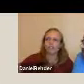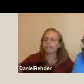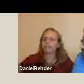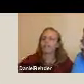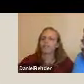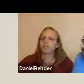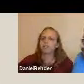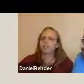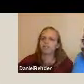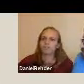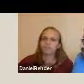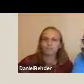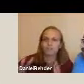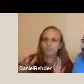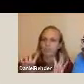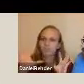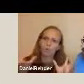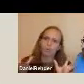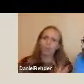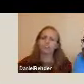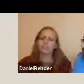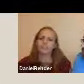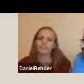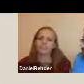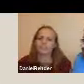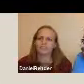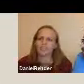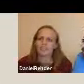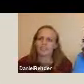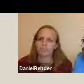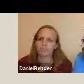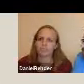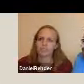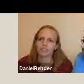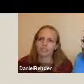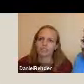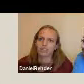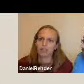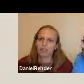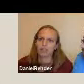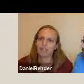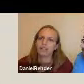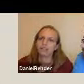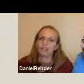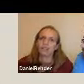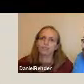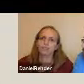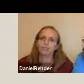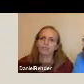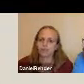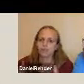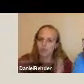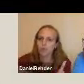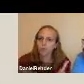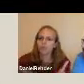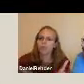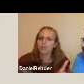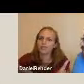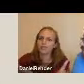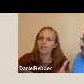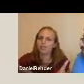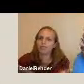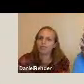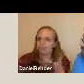and just the visual world. That's right up our alley. We would rather be able to show